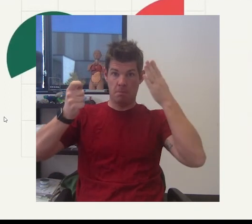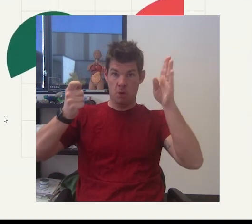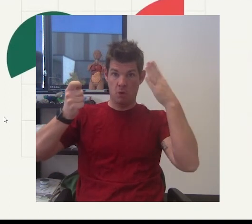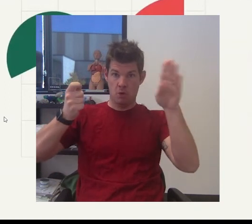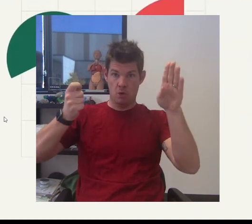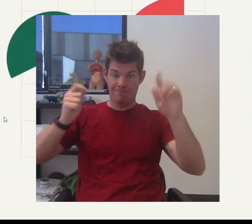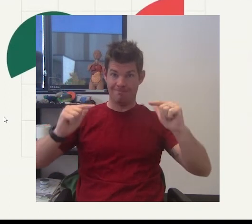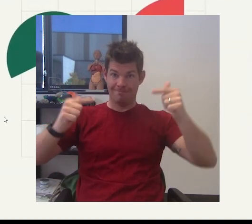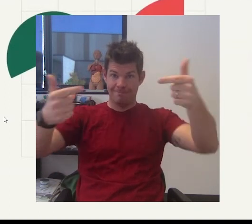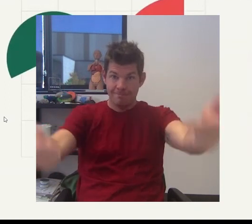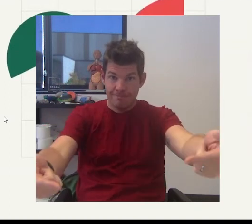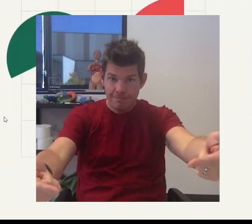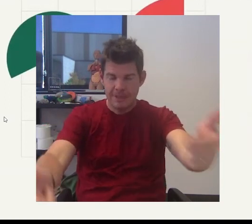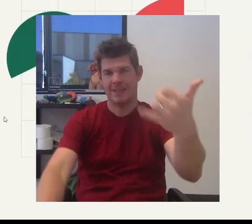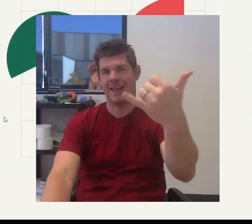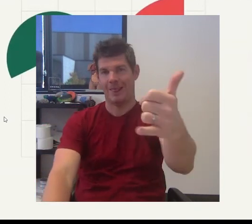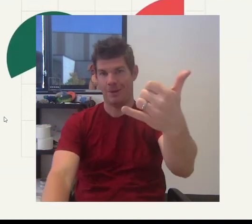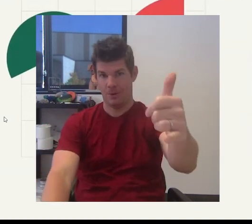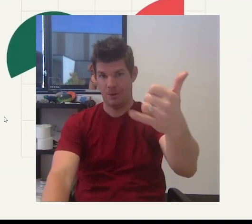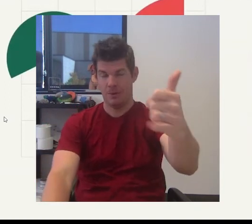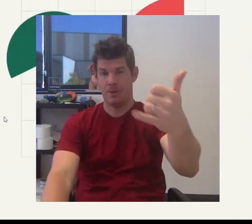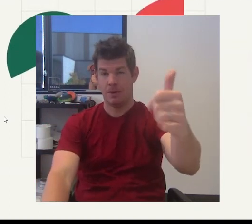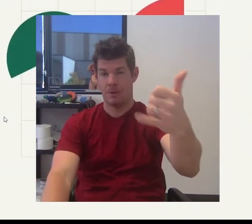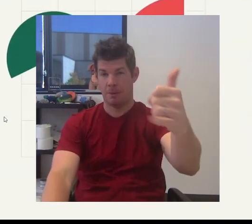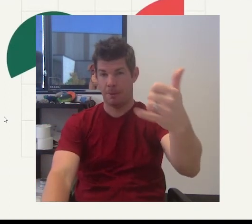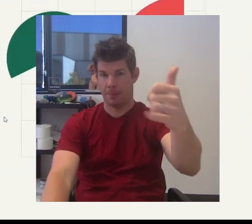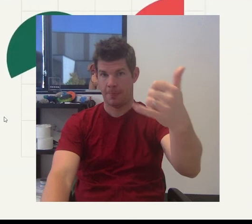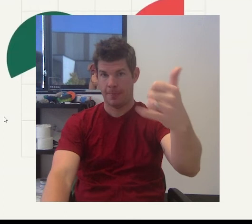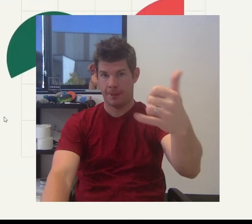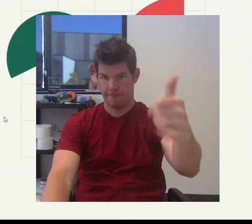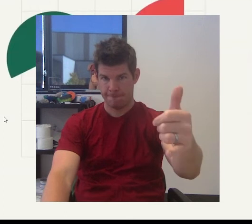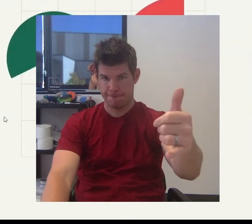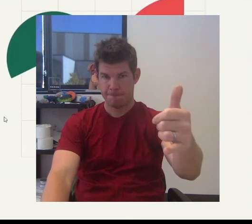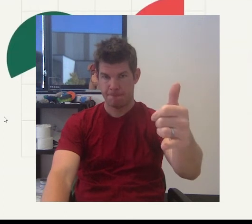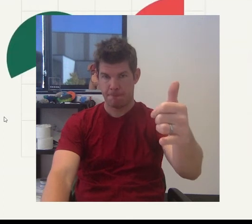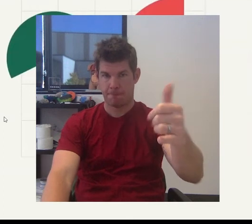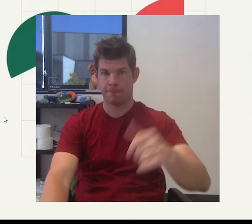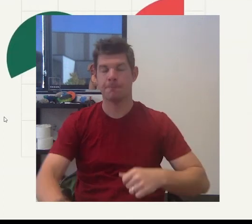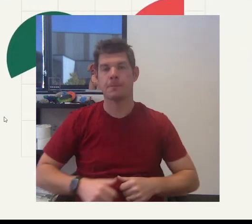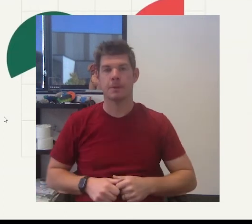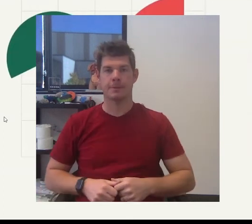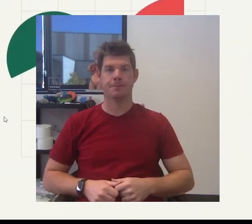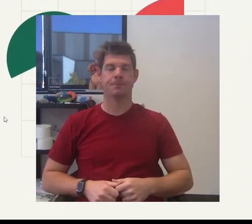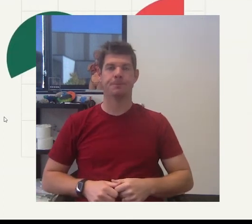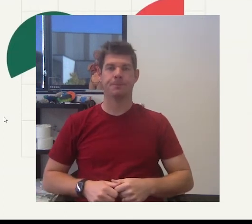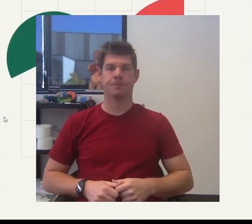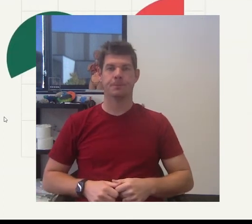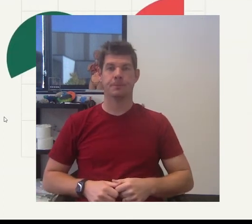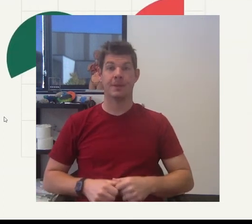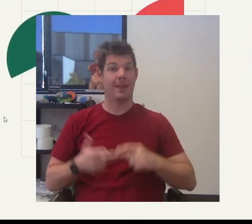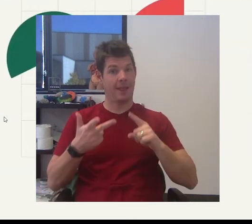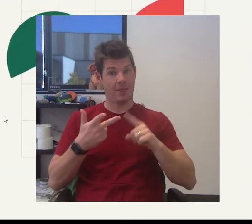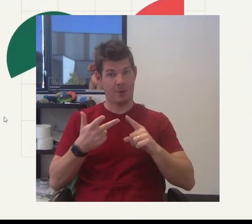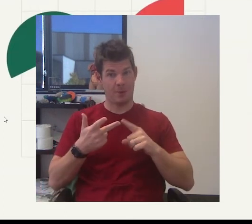turns blue like this on my camera right now, you're going to hold up a yellow